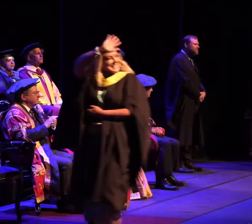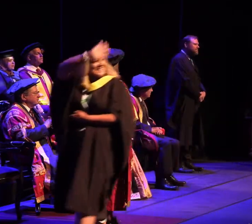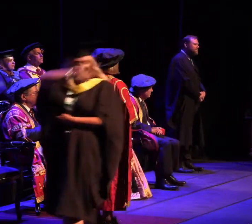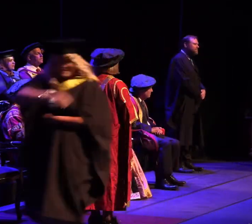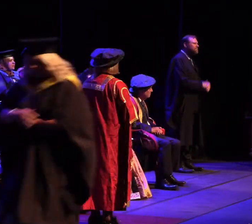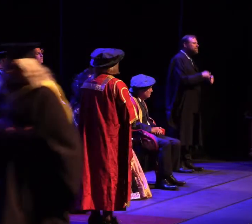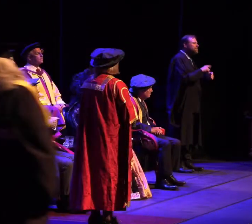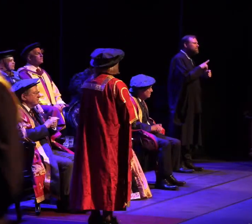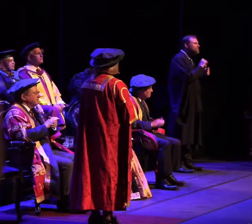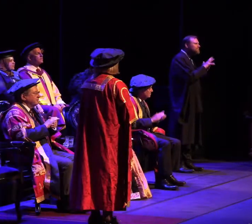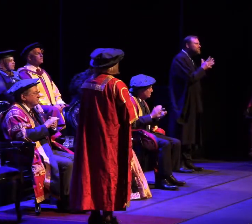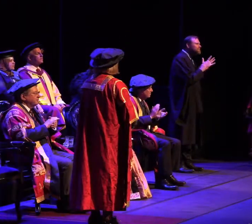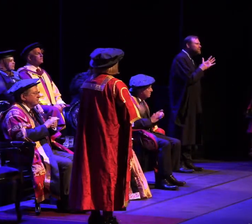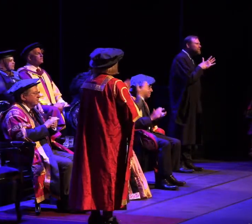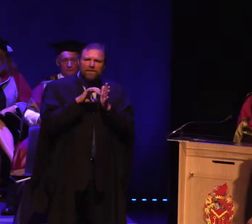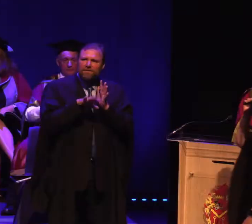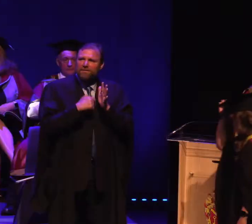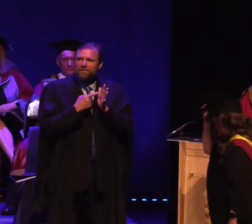Sean Louise Davis.